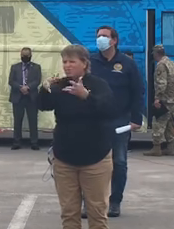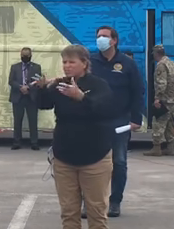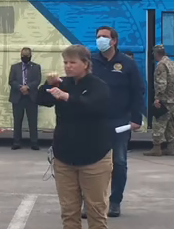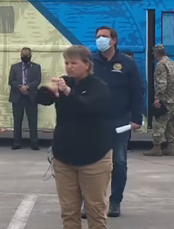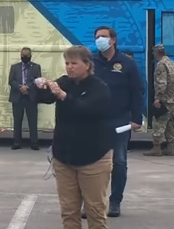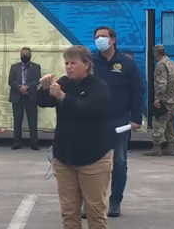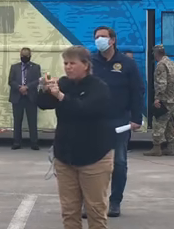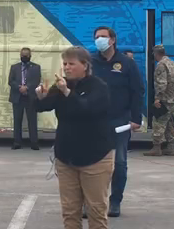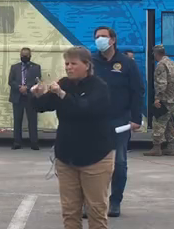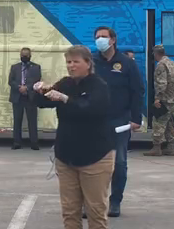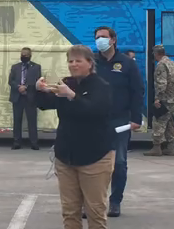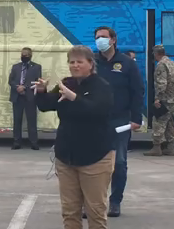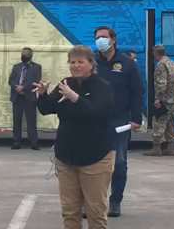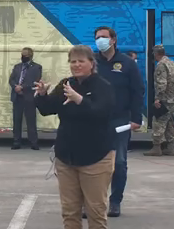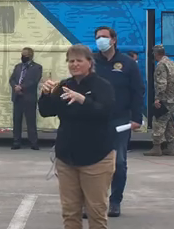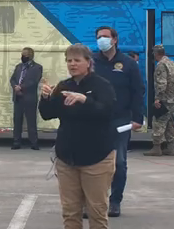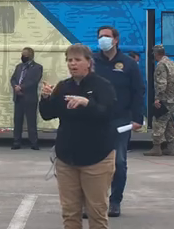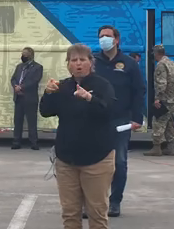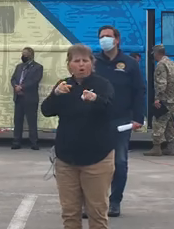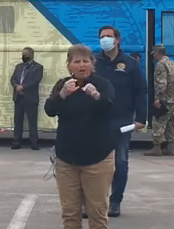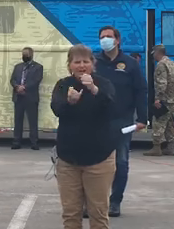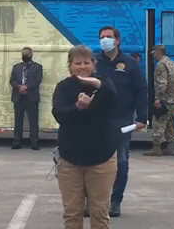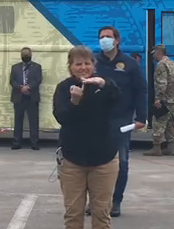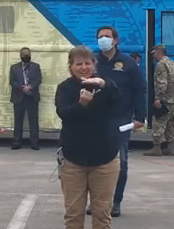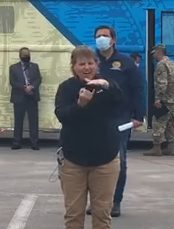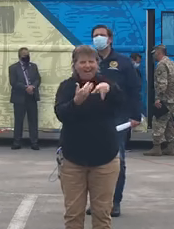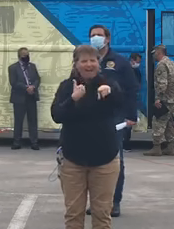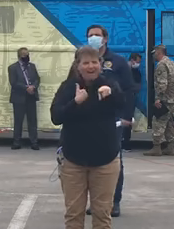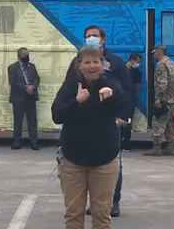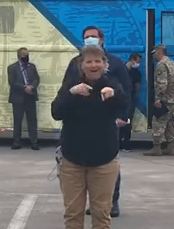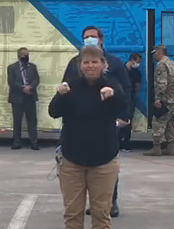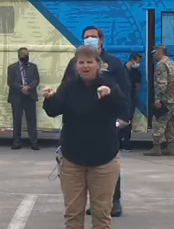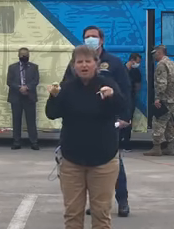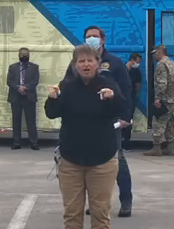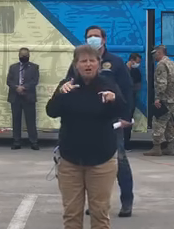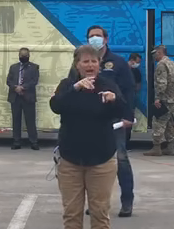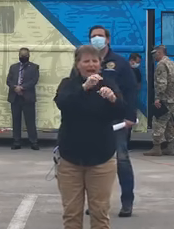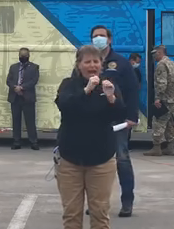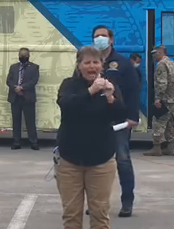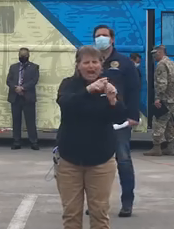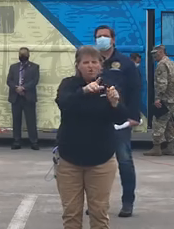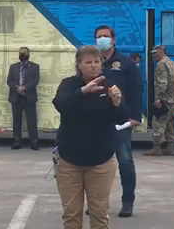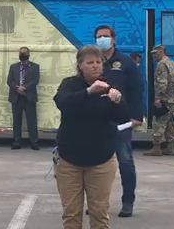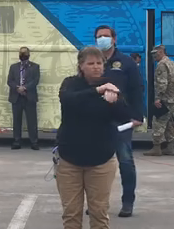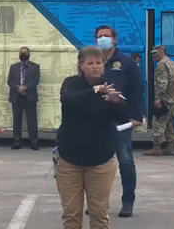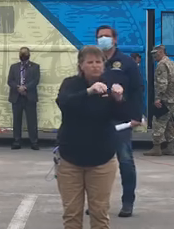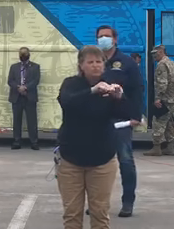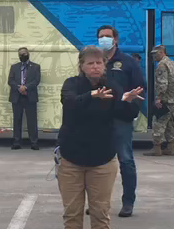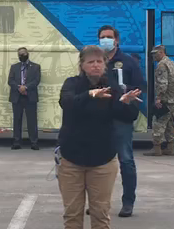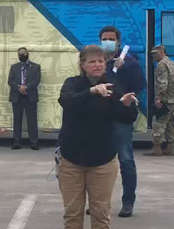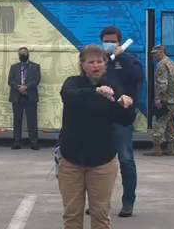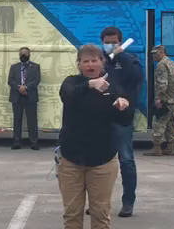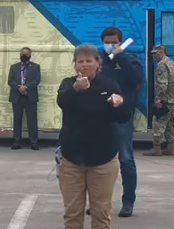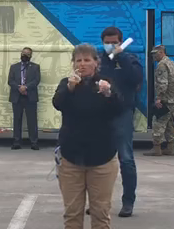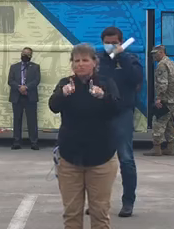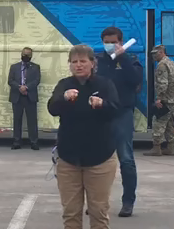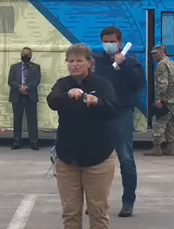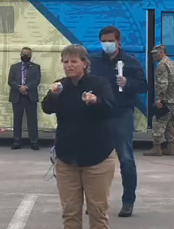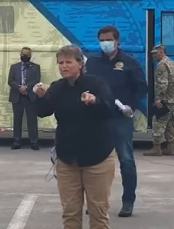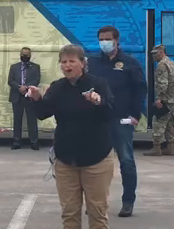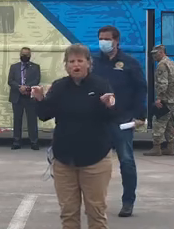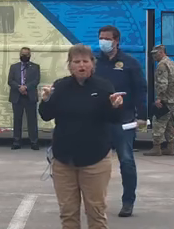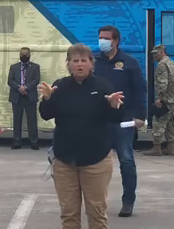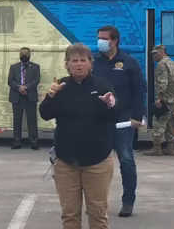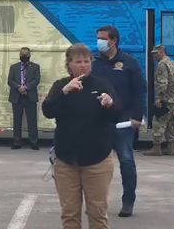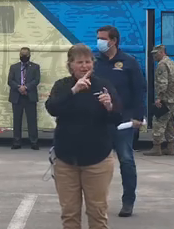This is a way that we can actually stop the cycle of transmission from person to person. And this is something that we have in place. We've